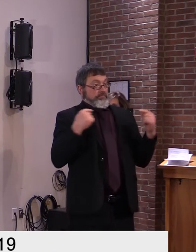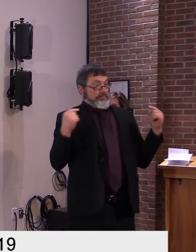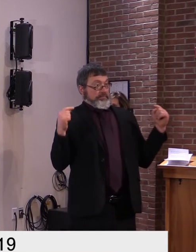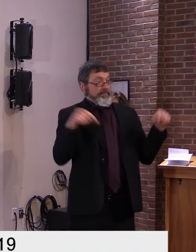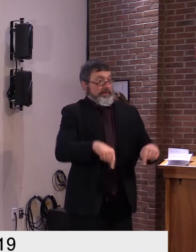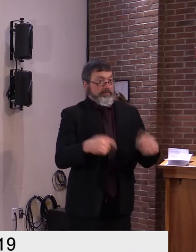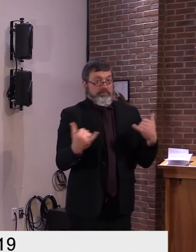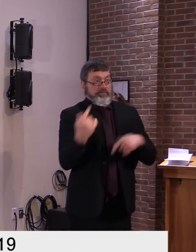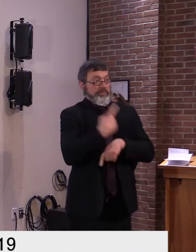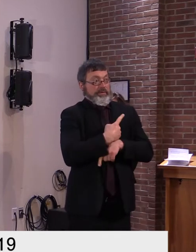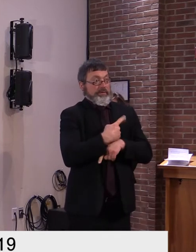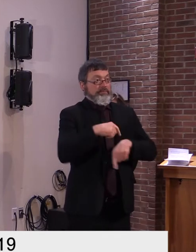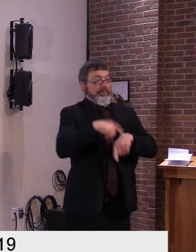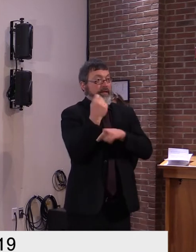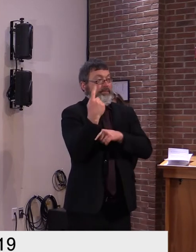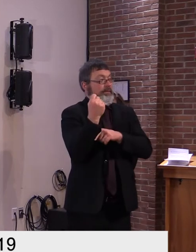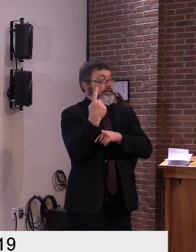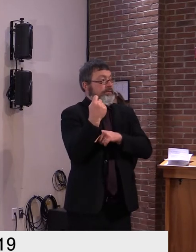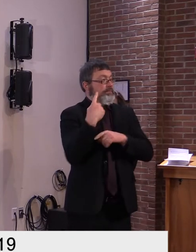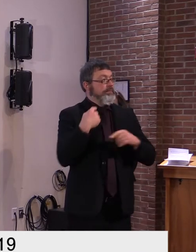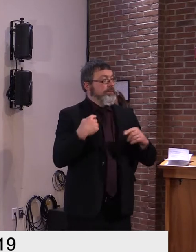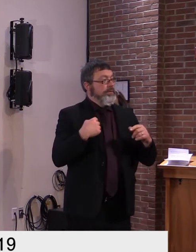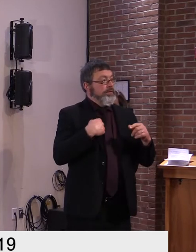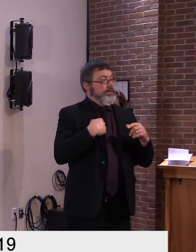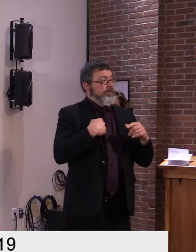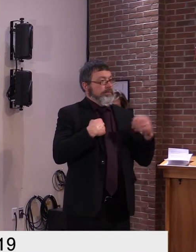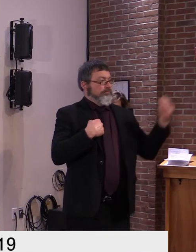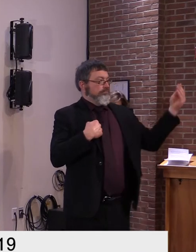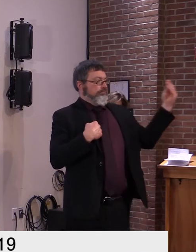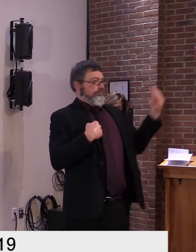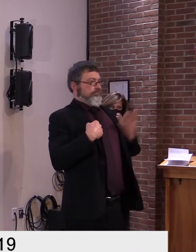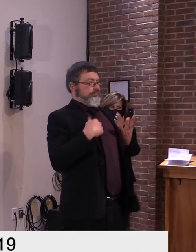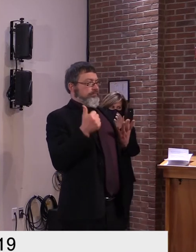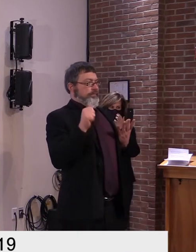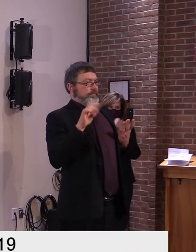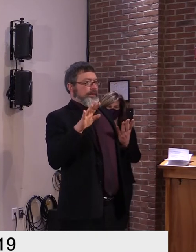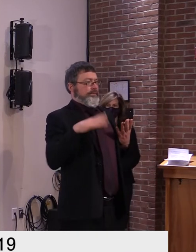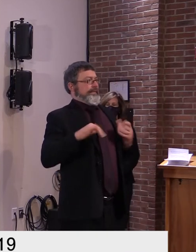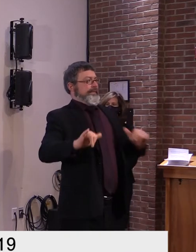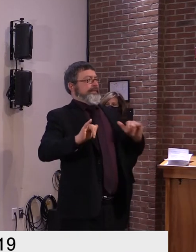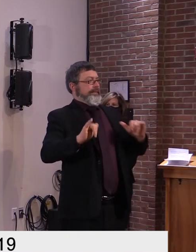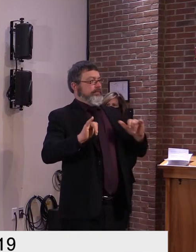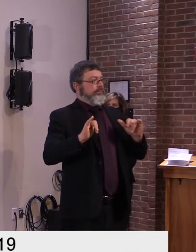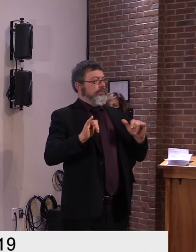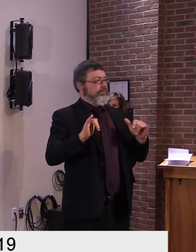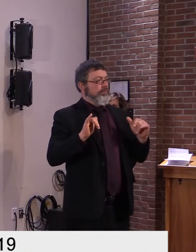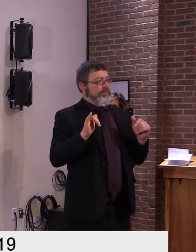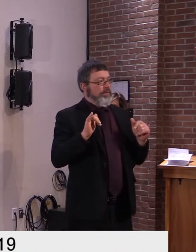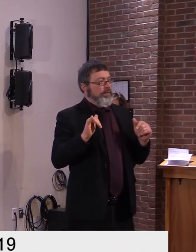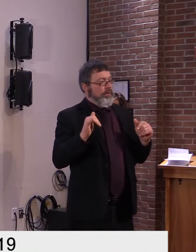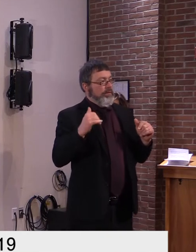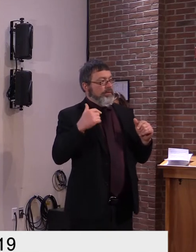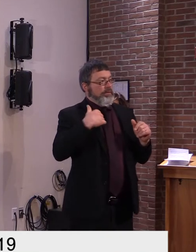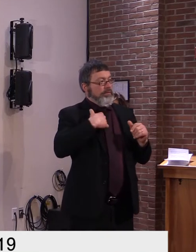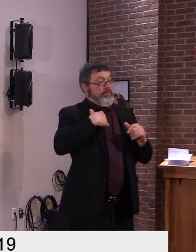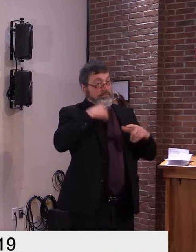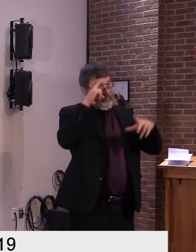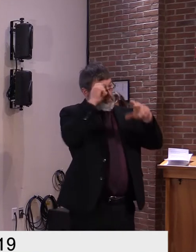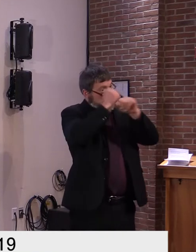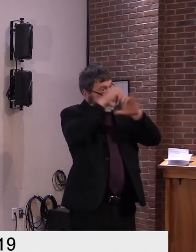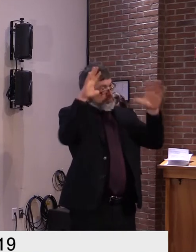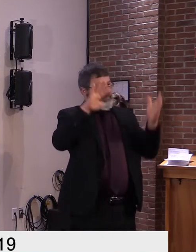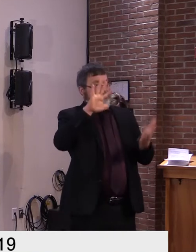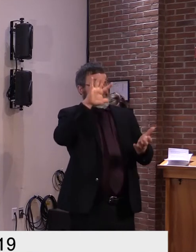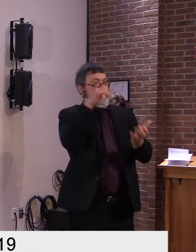5,850 doses would not be coming in when we expected. That doesn't mean we won't be getting all